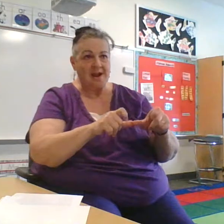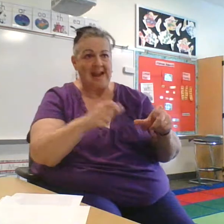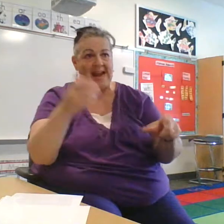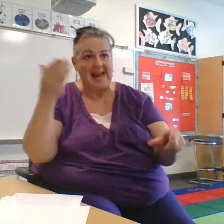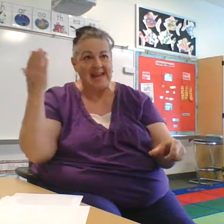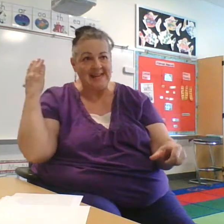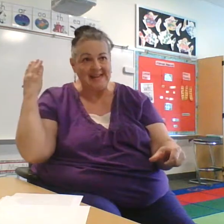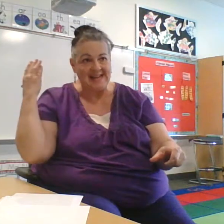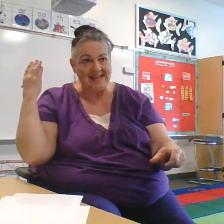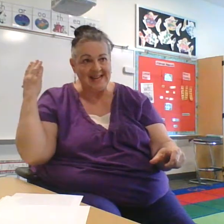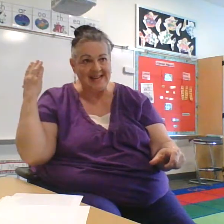ran